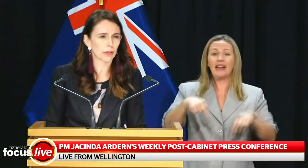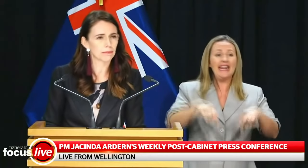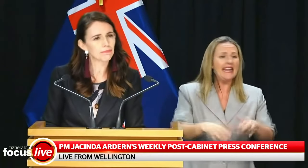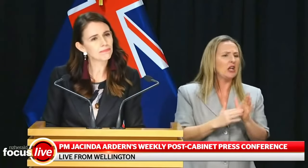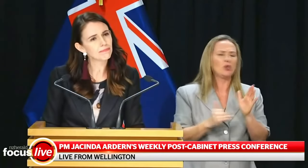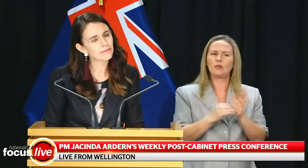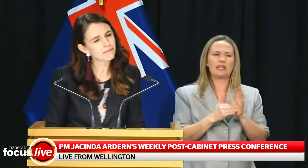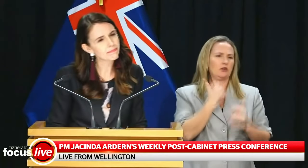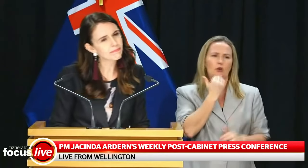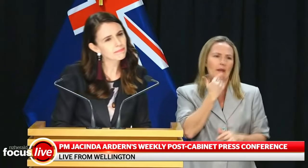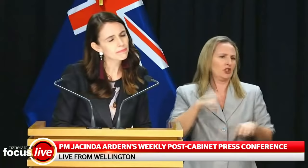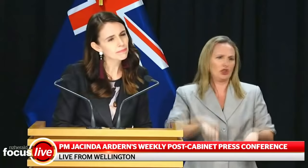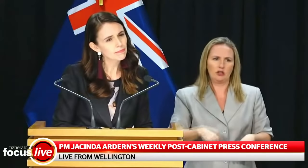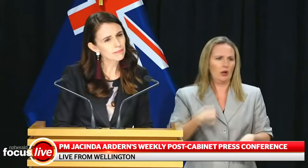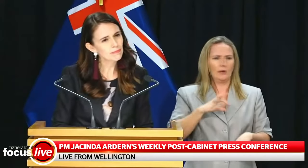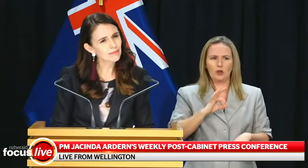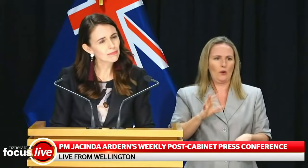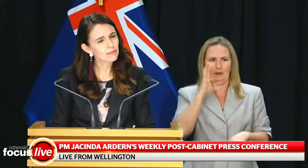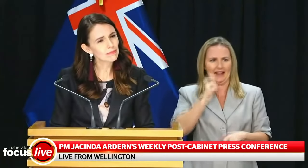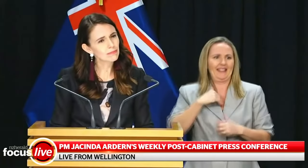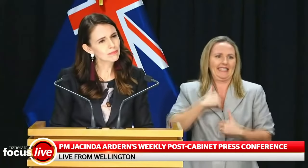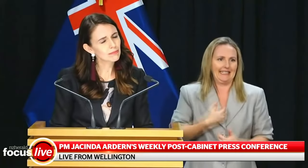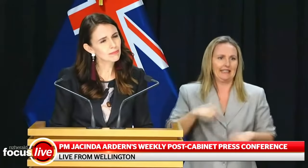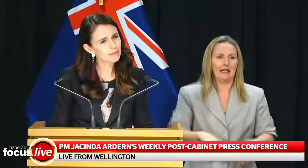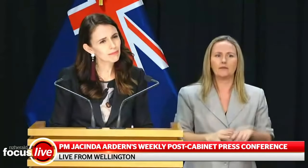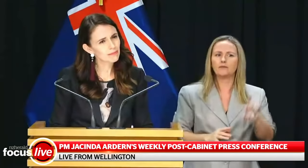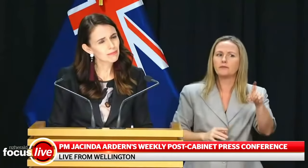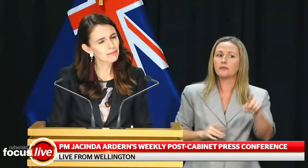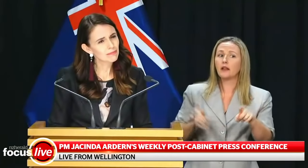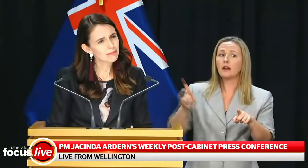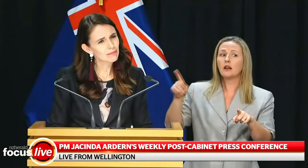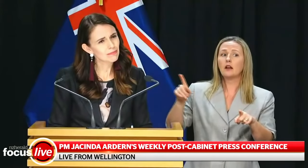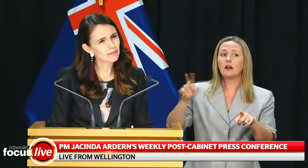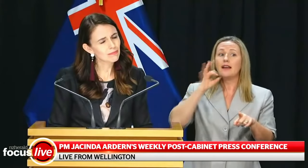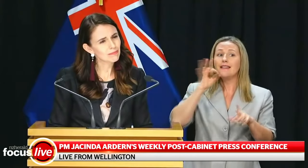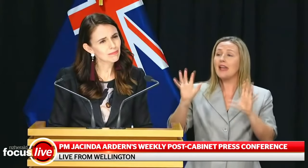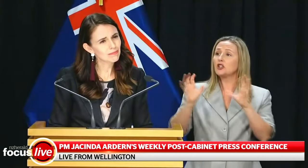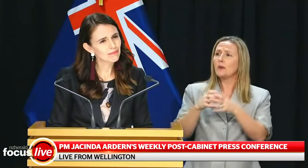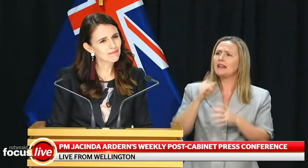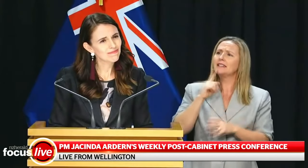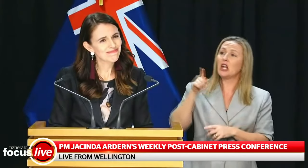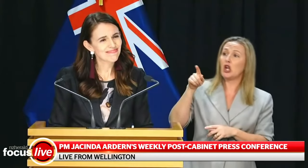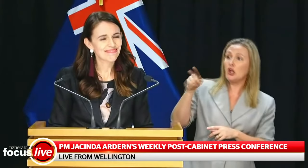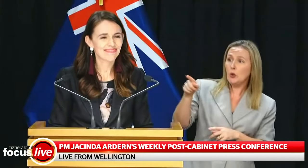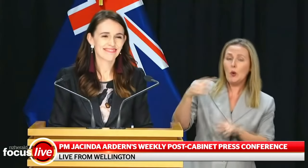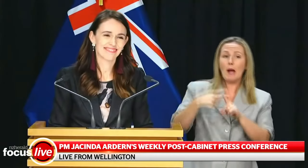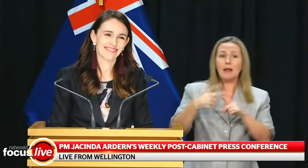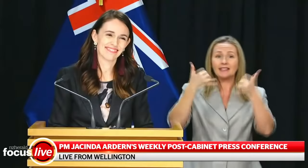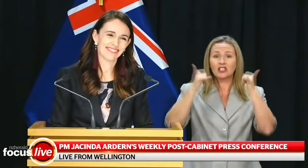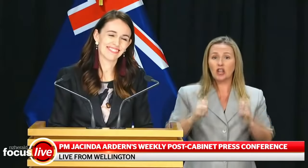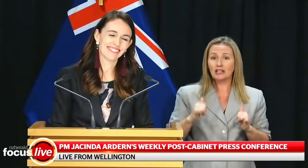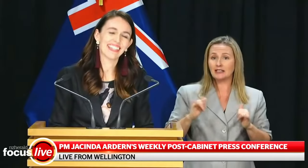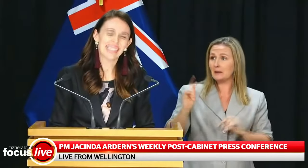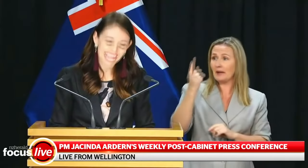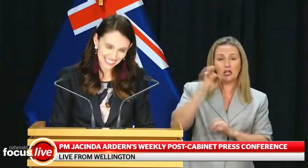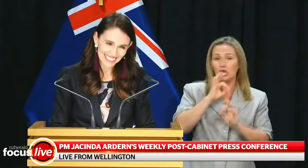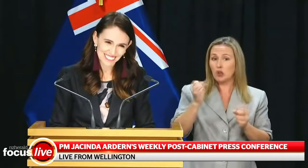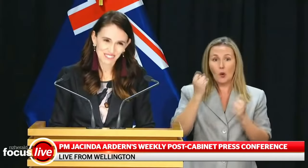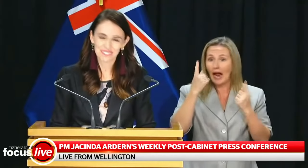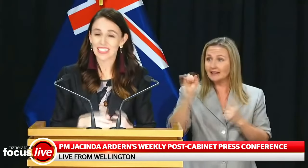starting point. The opposition says that you and your Justice Minister don't understand your own proposed law. Do you understand your own